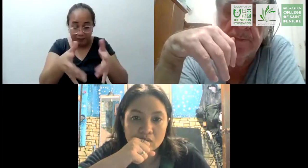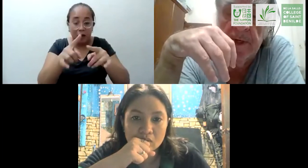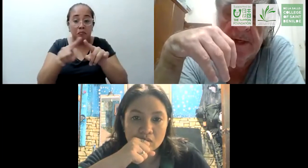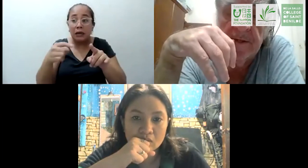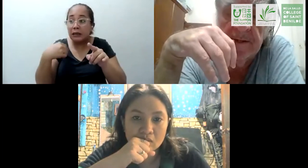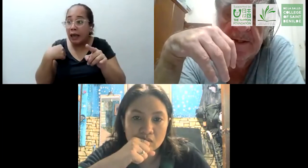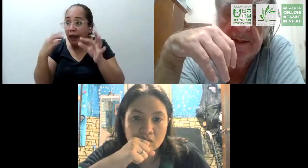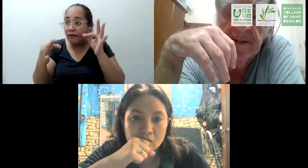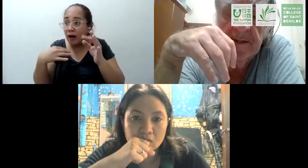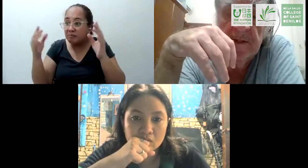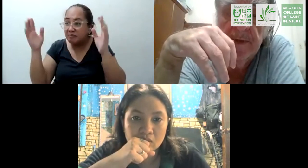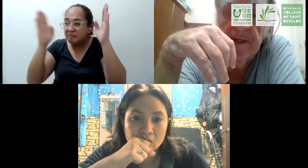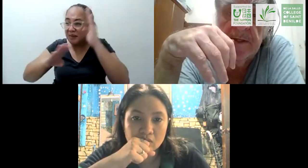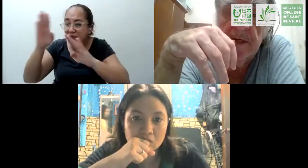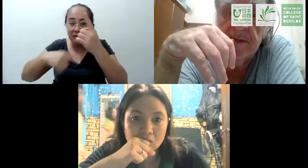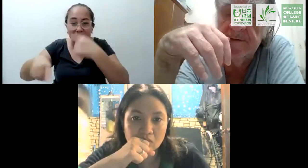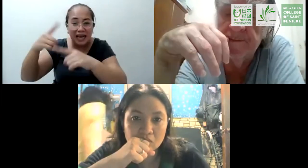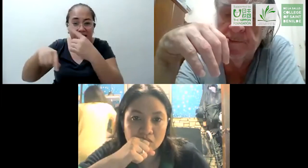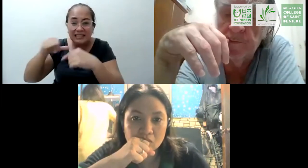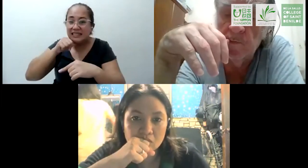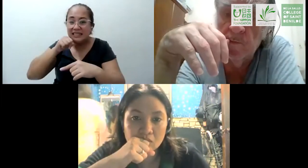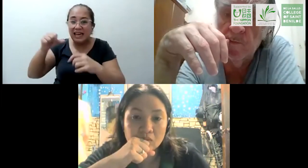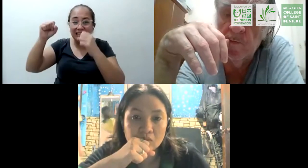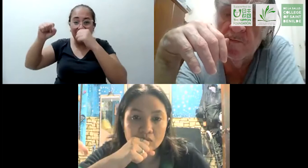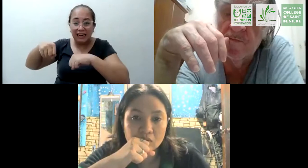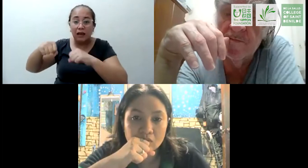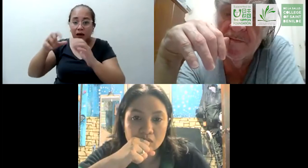in a separate list to be discussed.